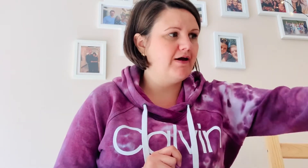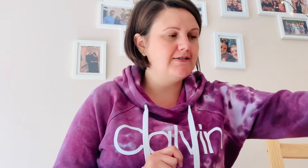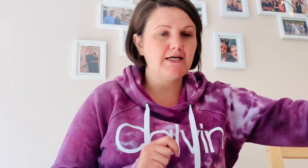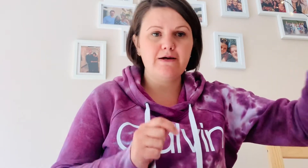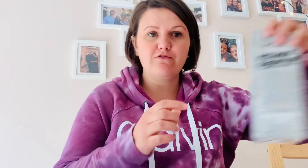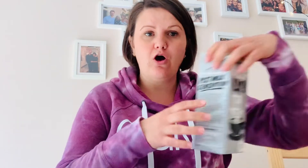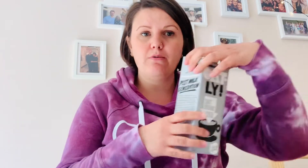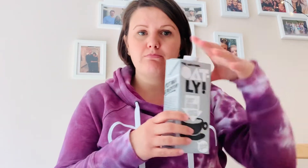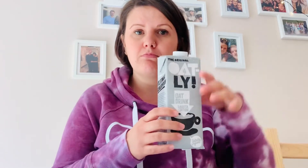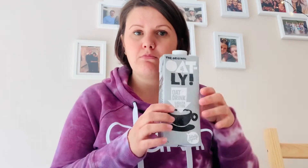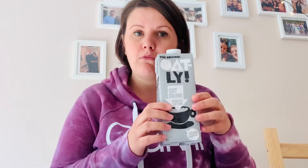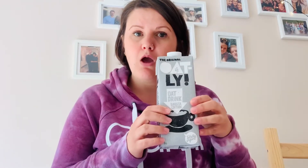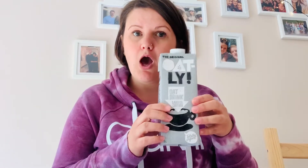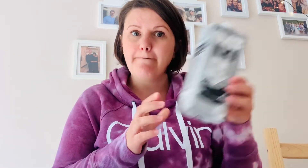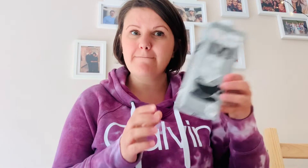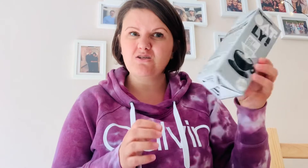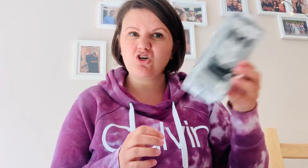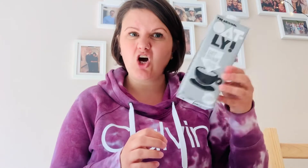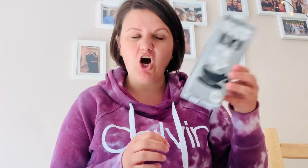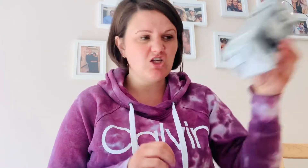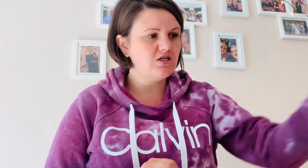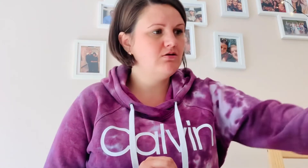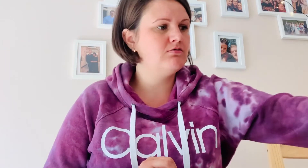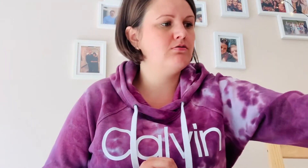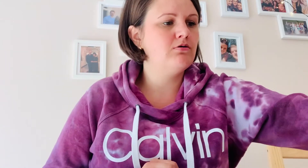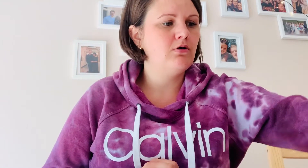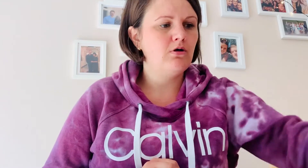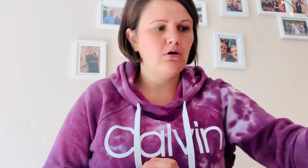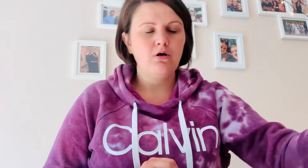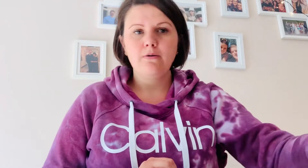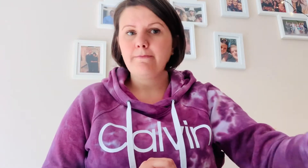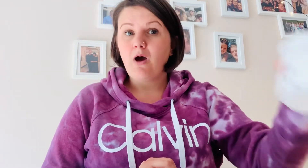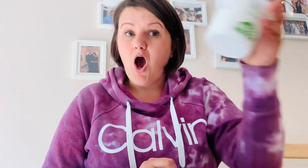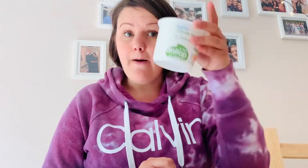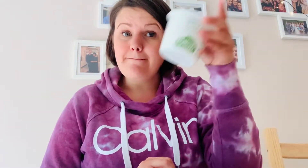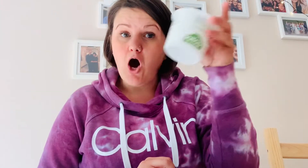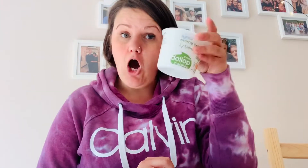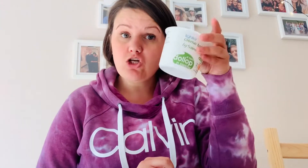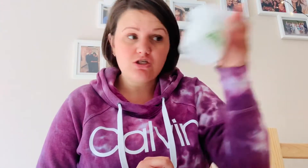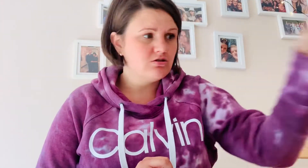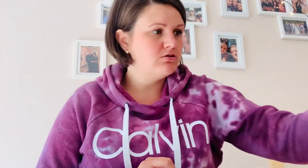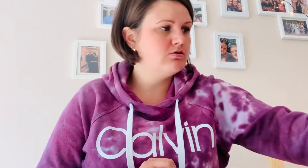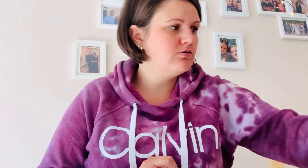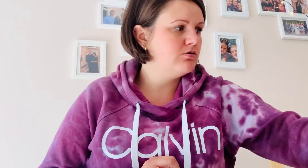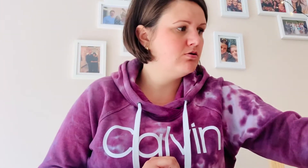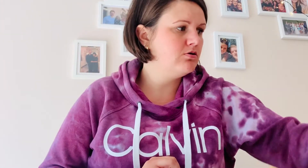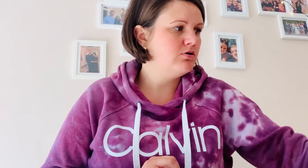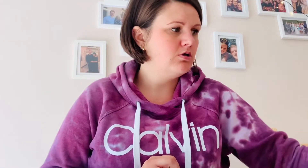to find. I've got a milk carton, a pot,